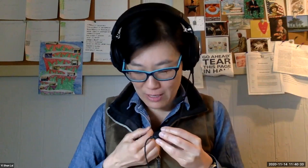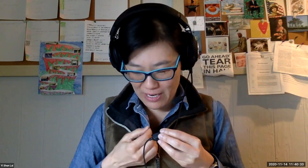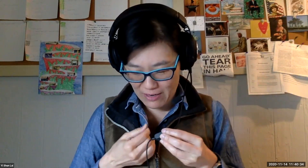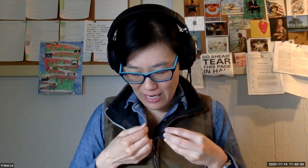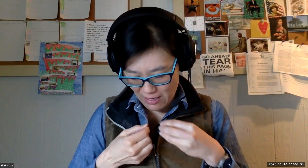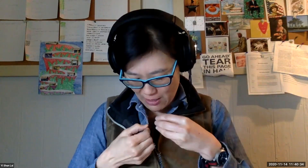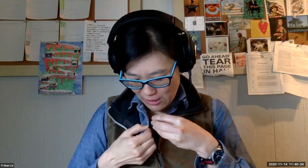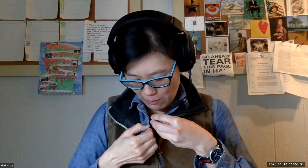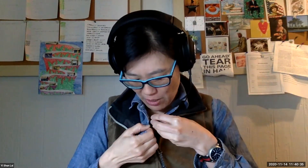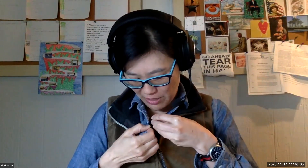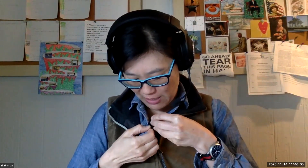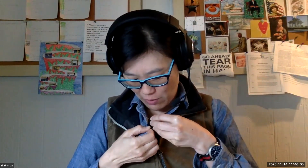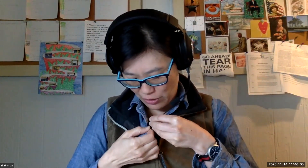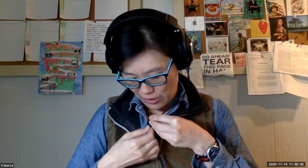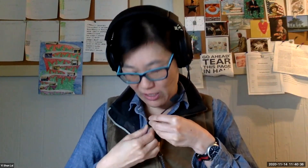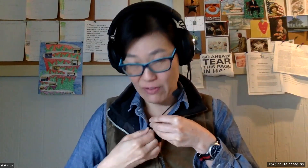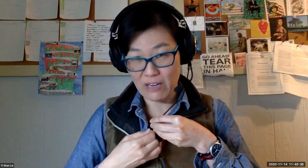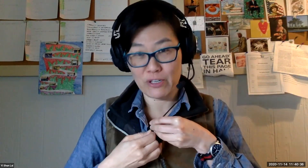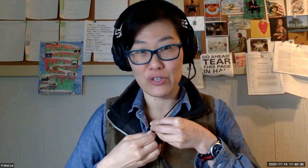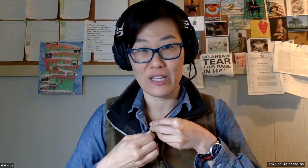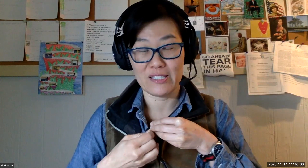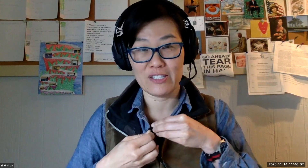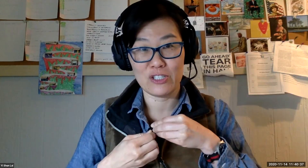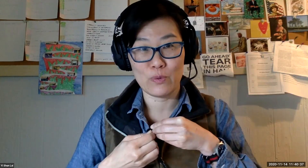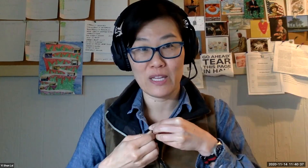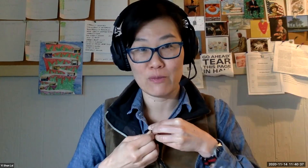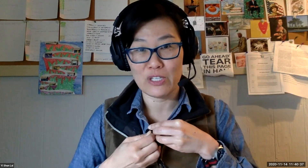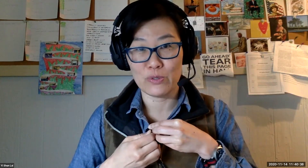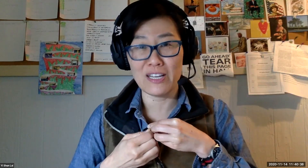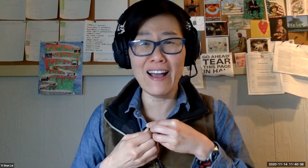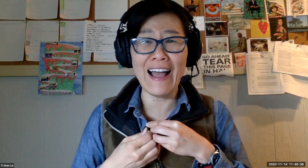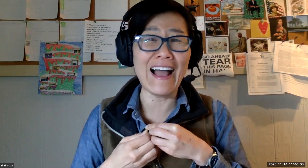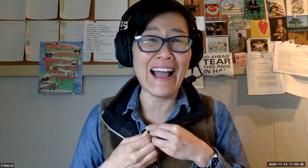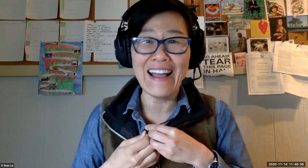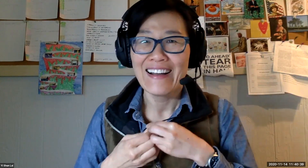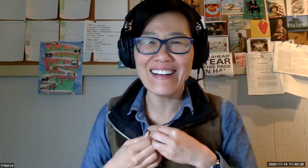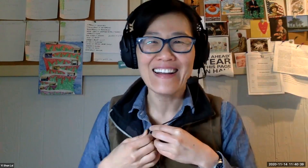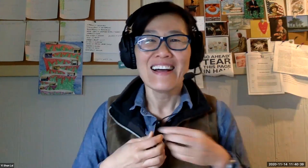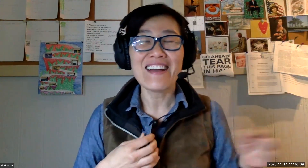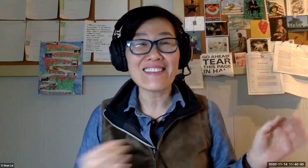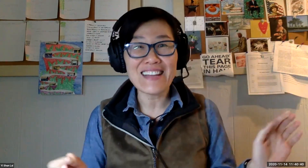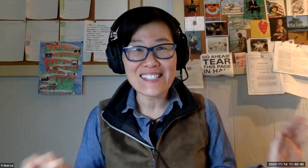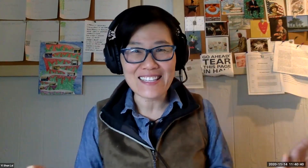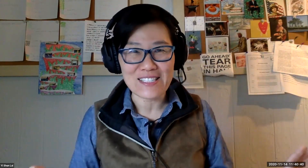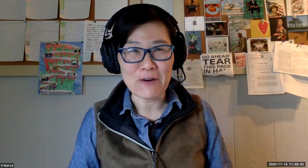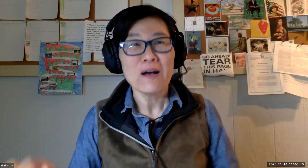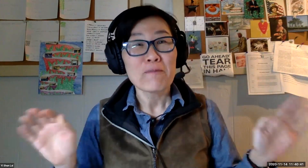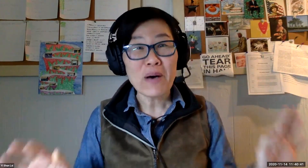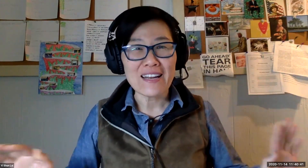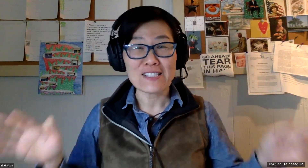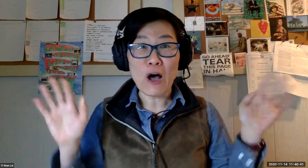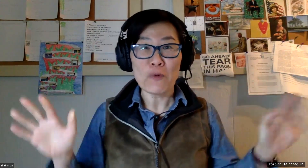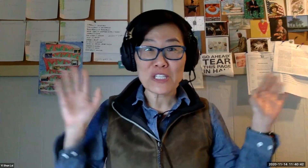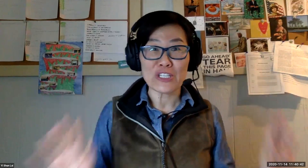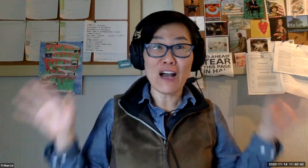particularly want, right? Okay. And this is in part because I wanted you to discover how frustrating this is to do without the right tools. Not the nicest thing to do,